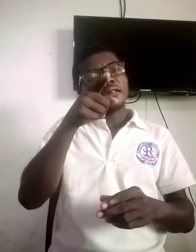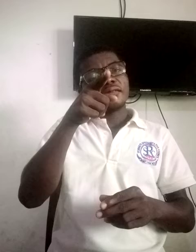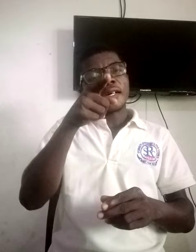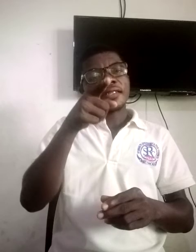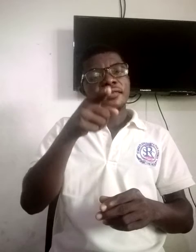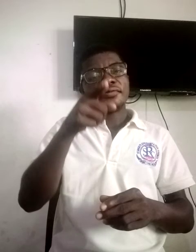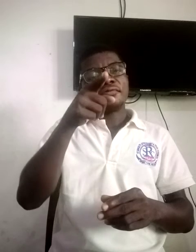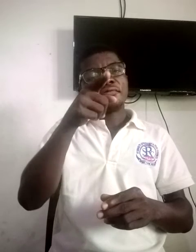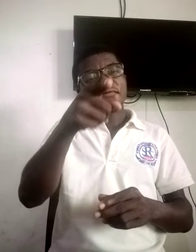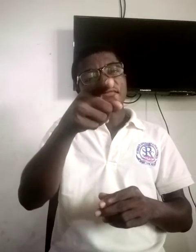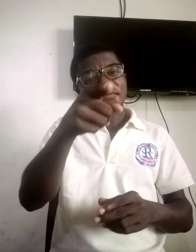what is you.